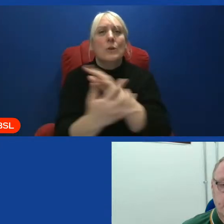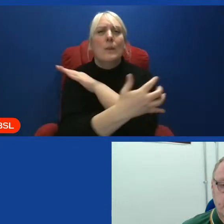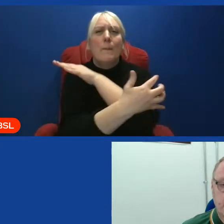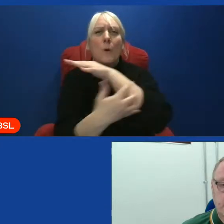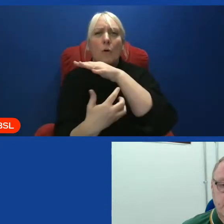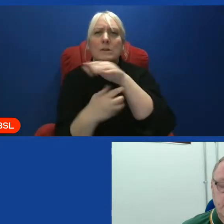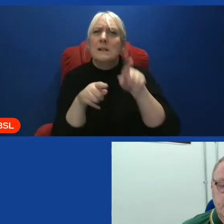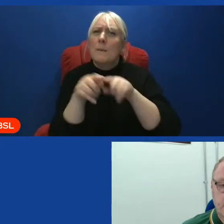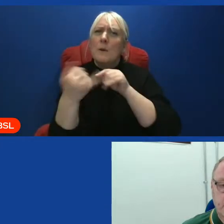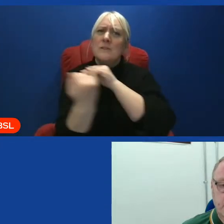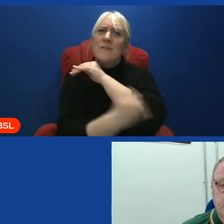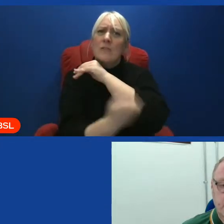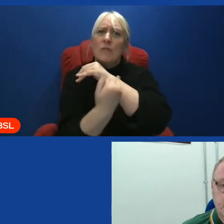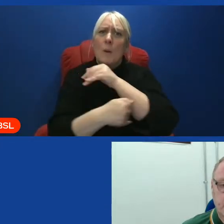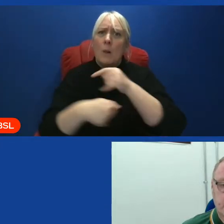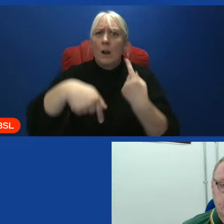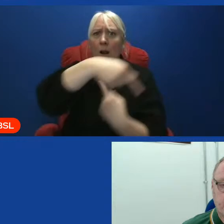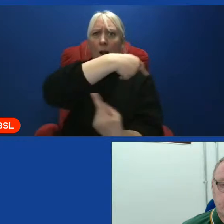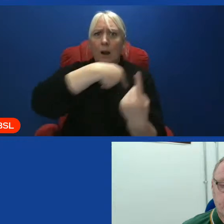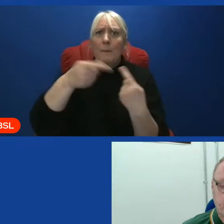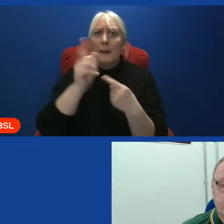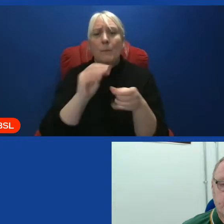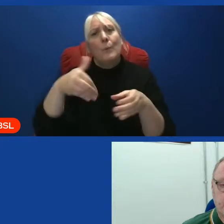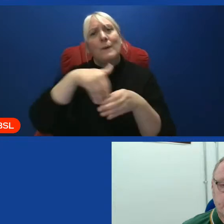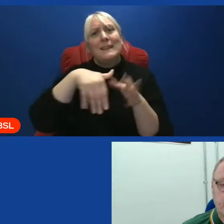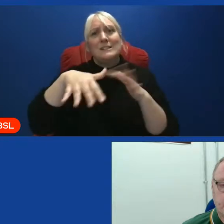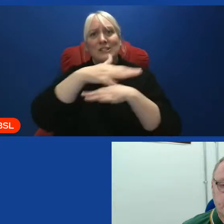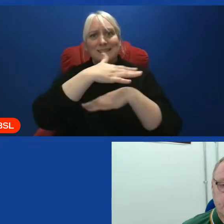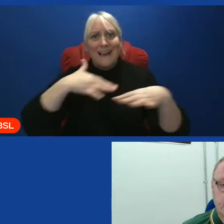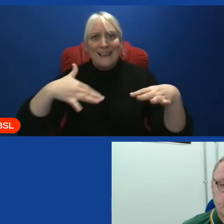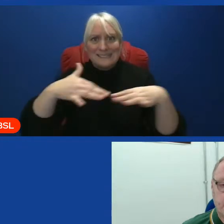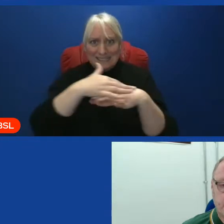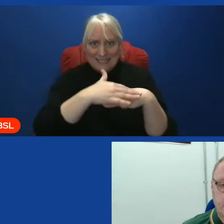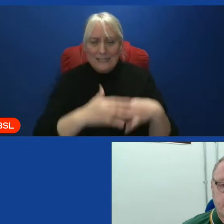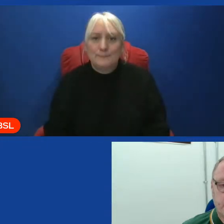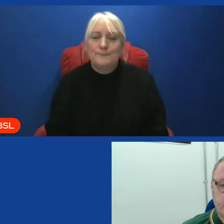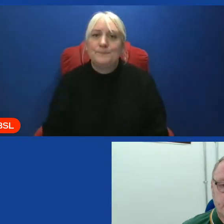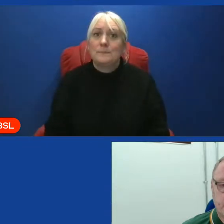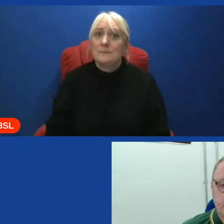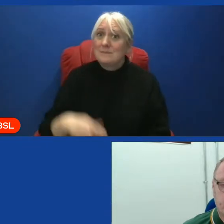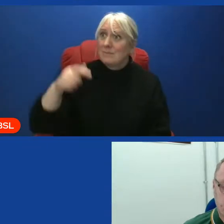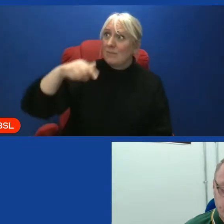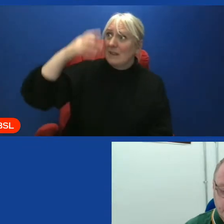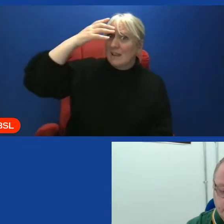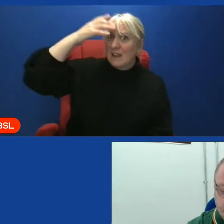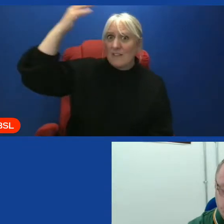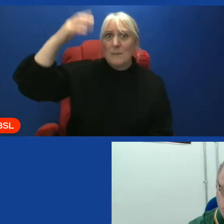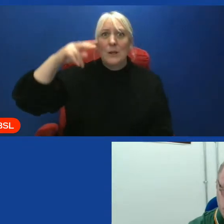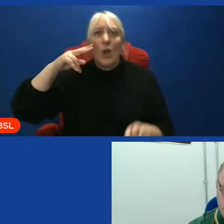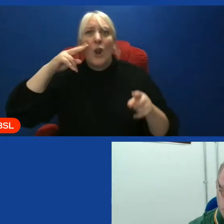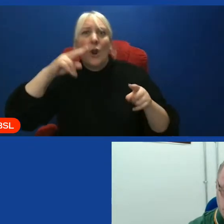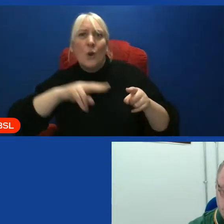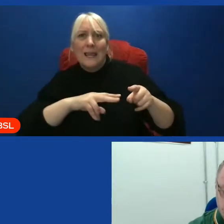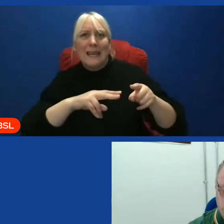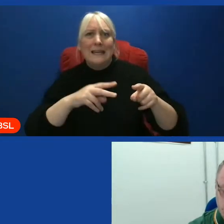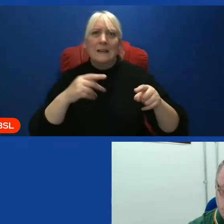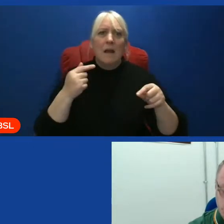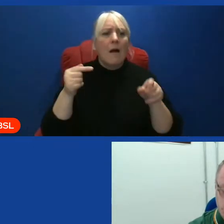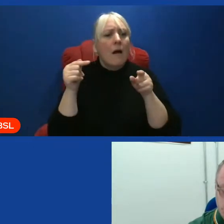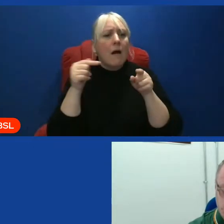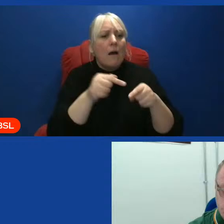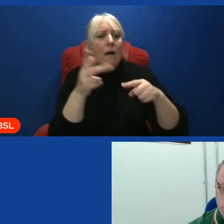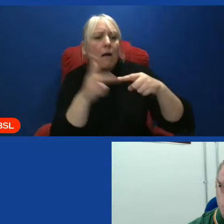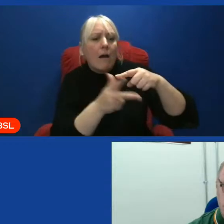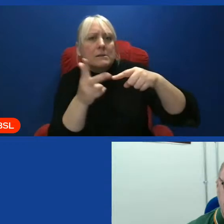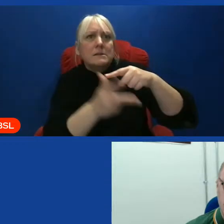most vulnerable in our society. This government are looking at low-hanging fruit, and that